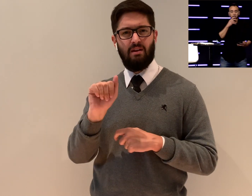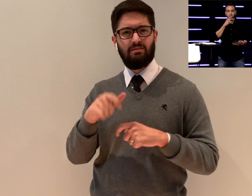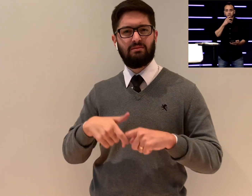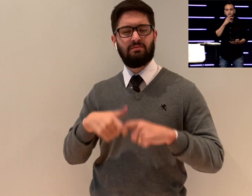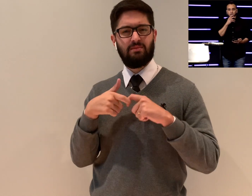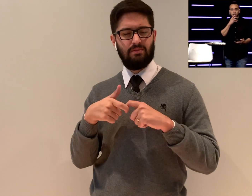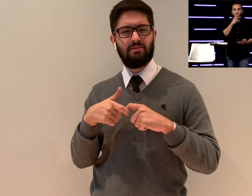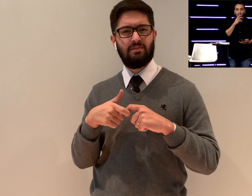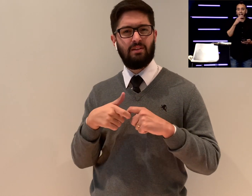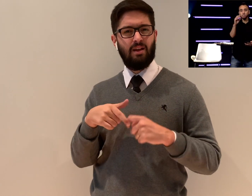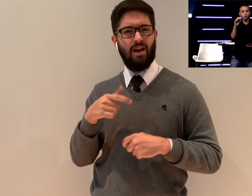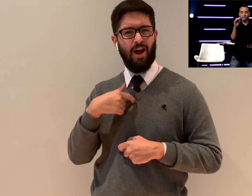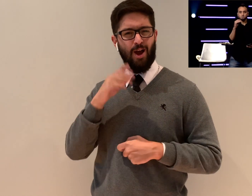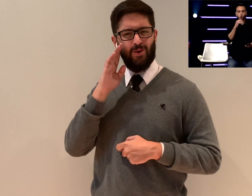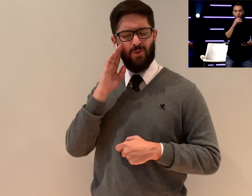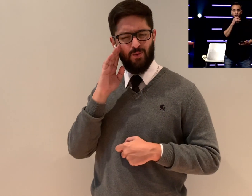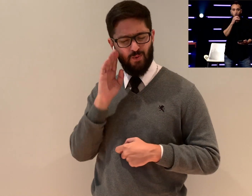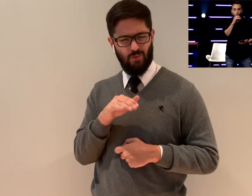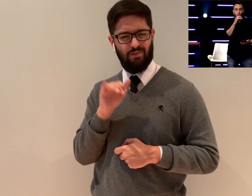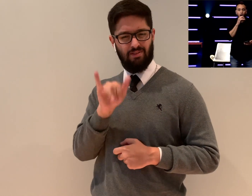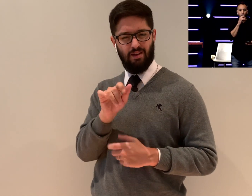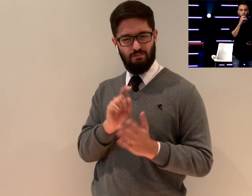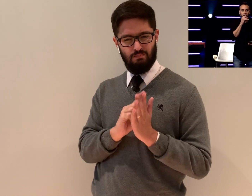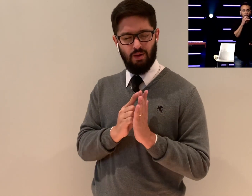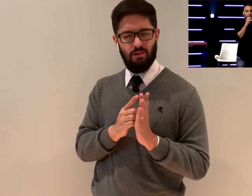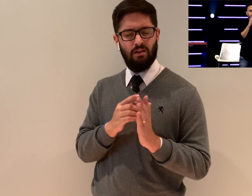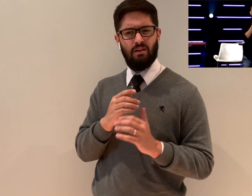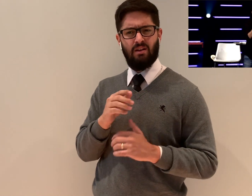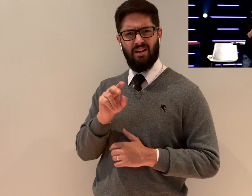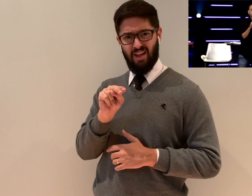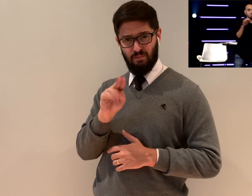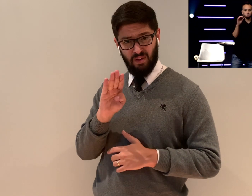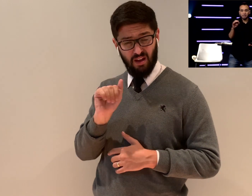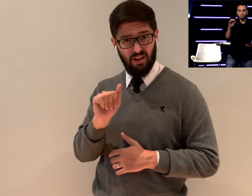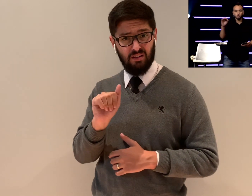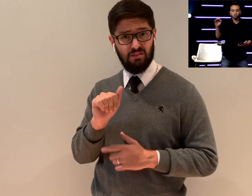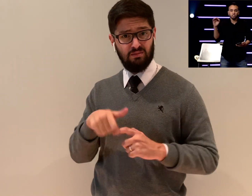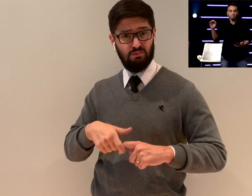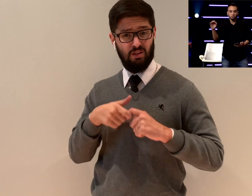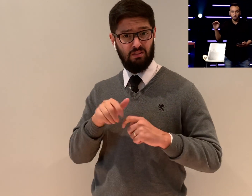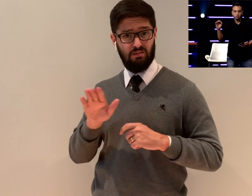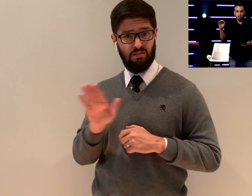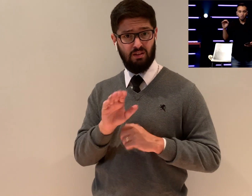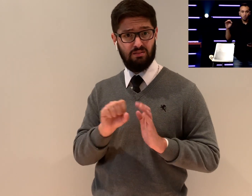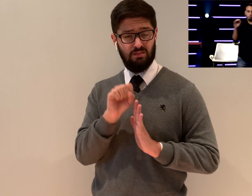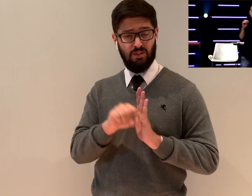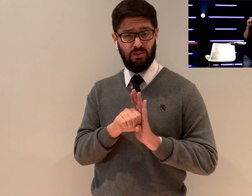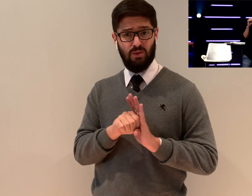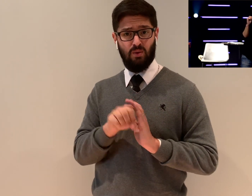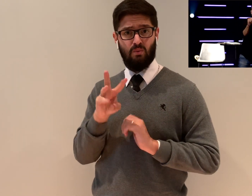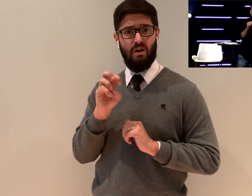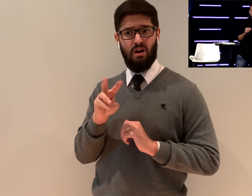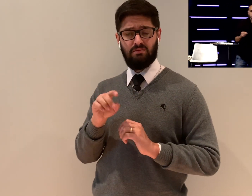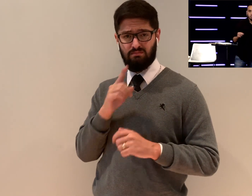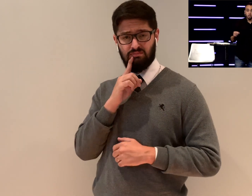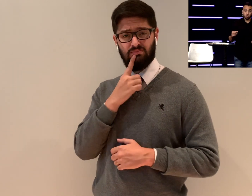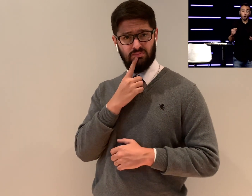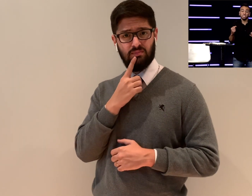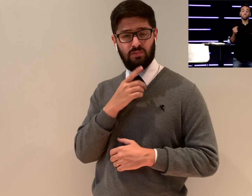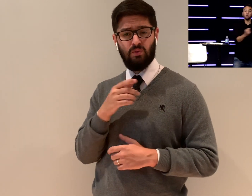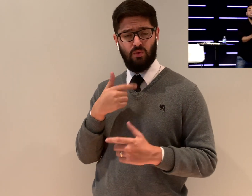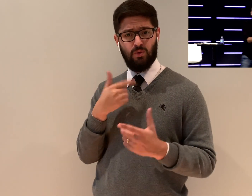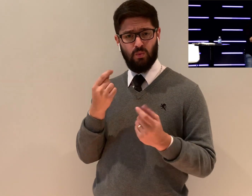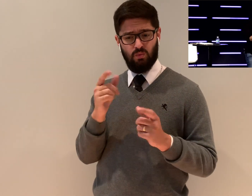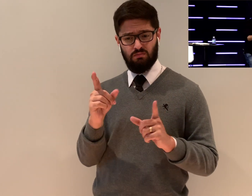was suspended. I knew at that moment, wow, NBA suspended their season. This is serious. So